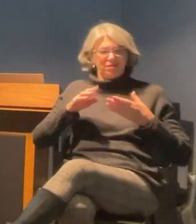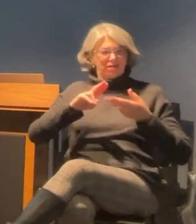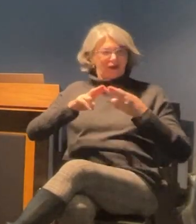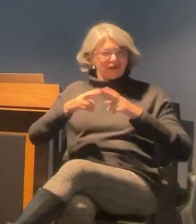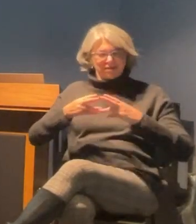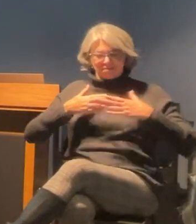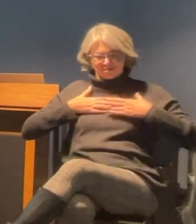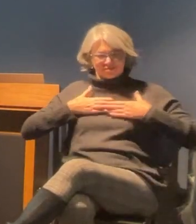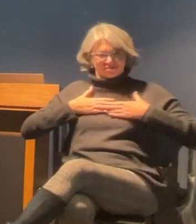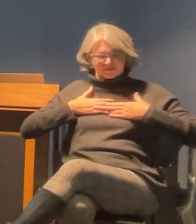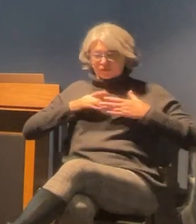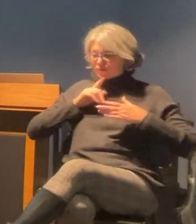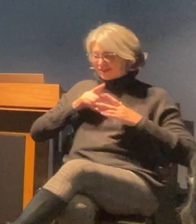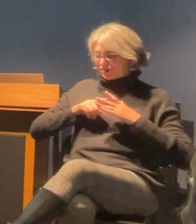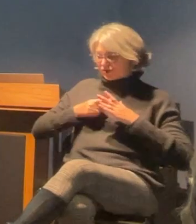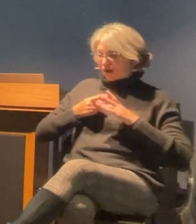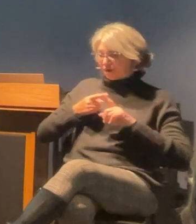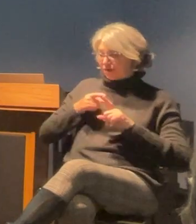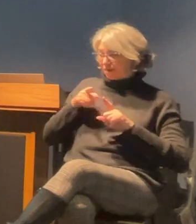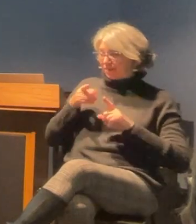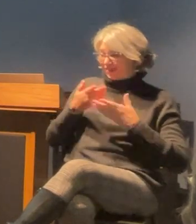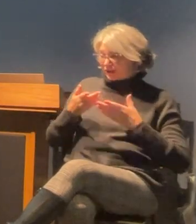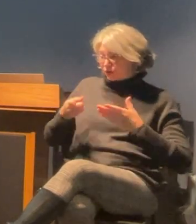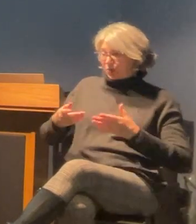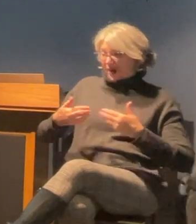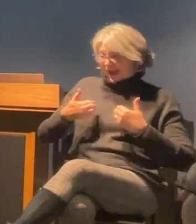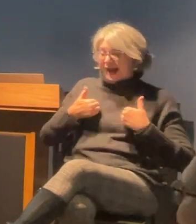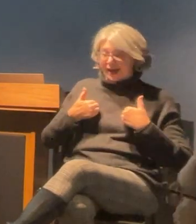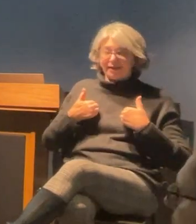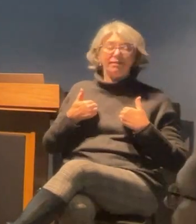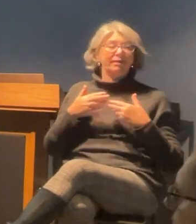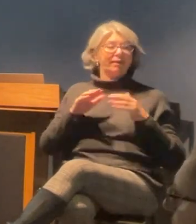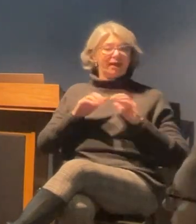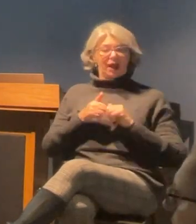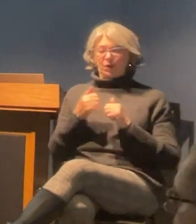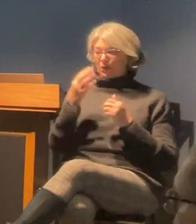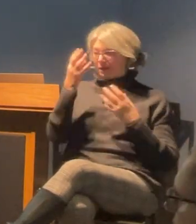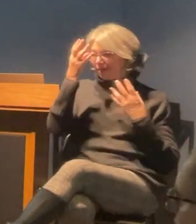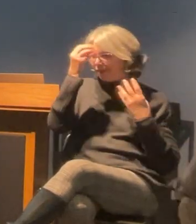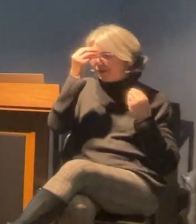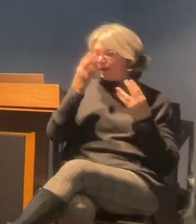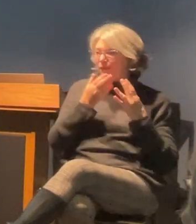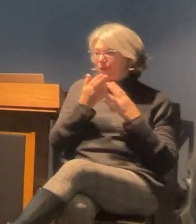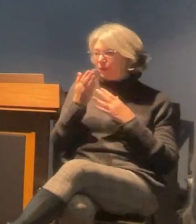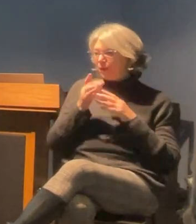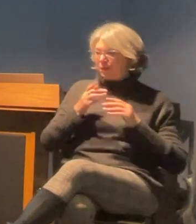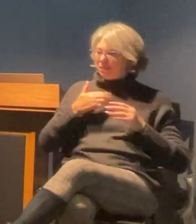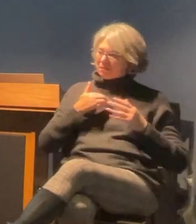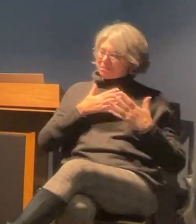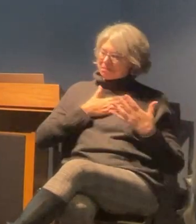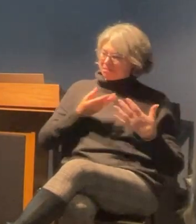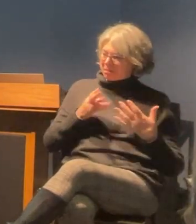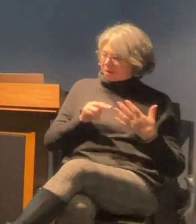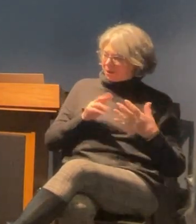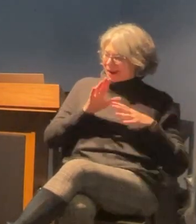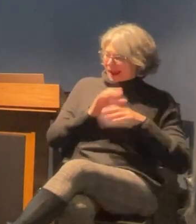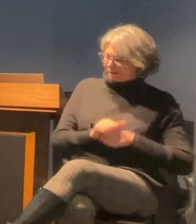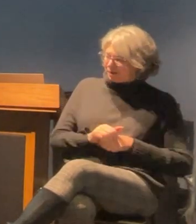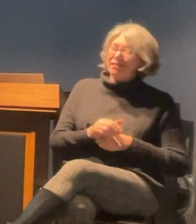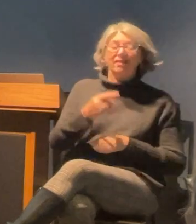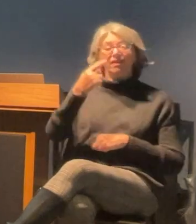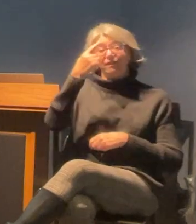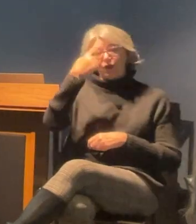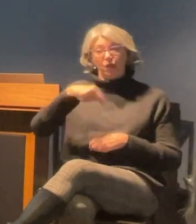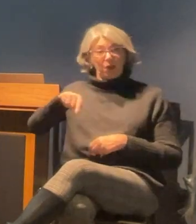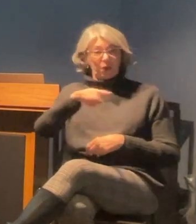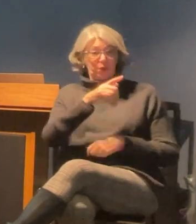it really did start from things that you have and the way you were thinking through these habits. So for